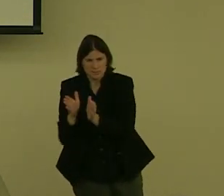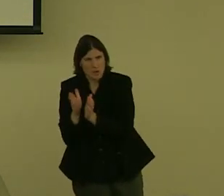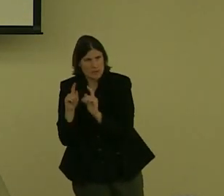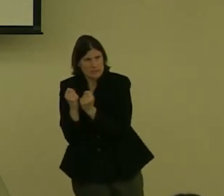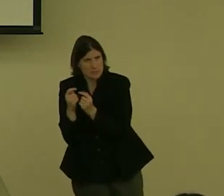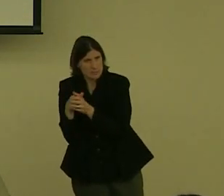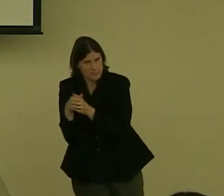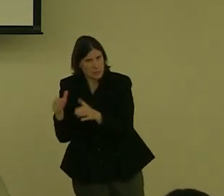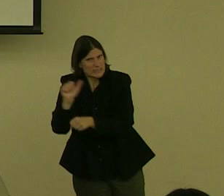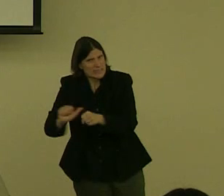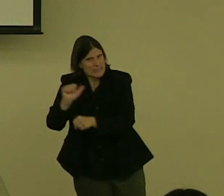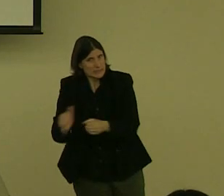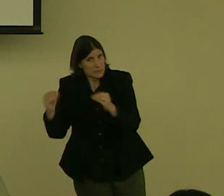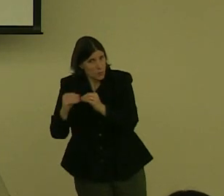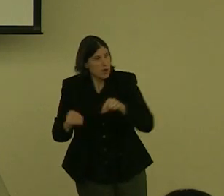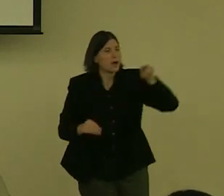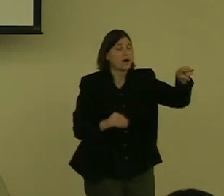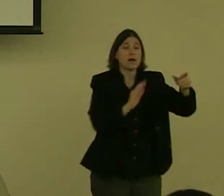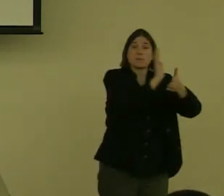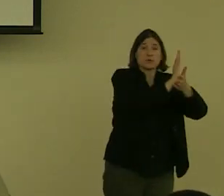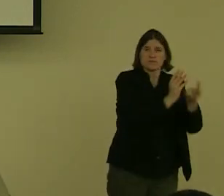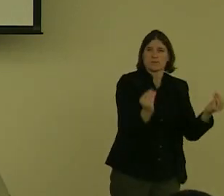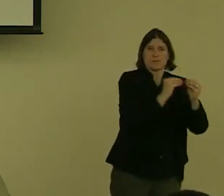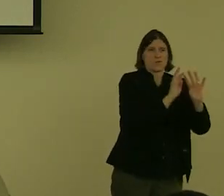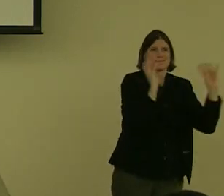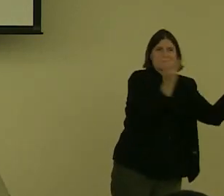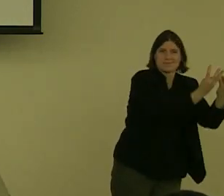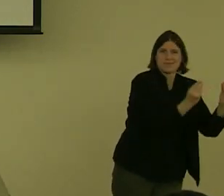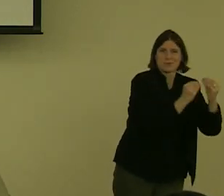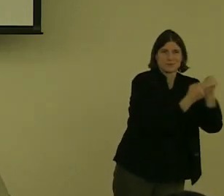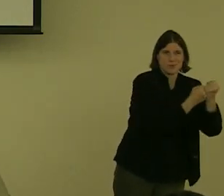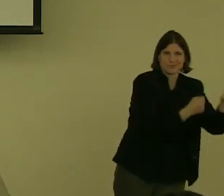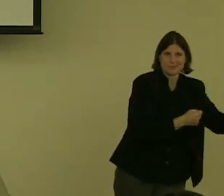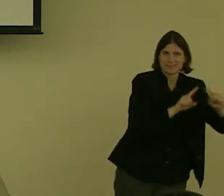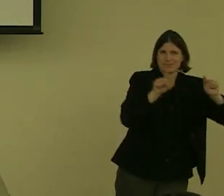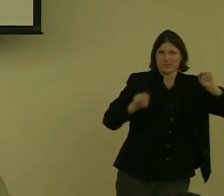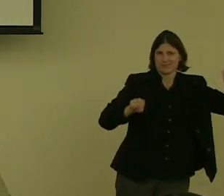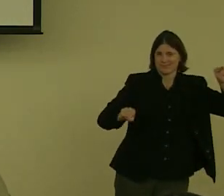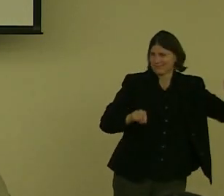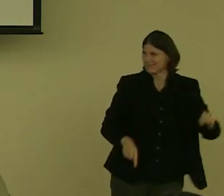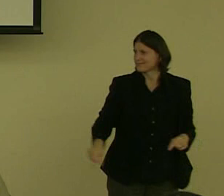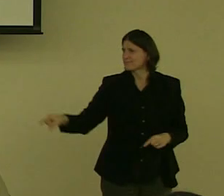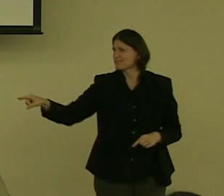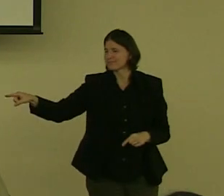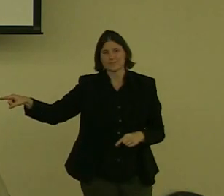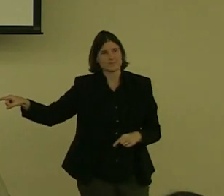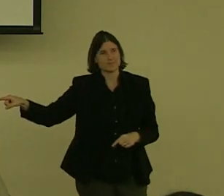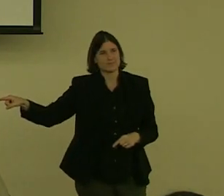I think you can do the same thing with comics. you could conceivably look